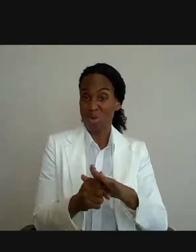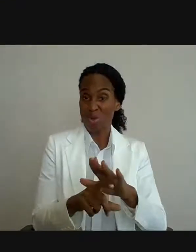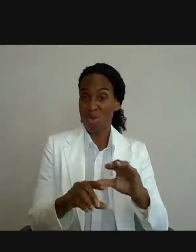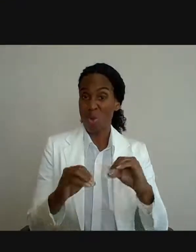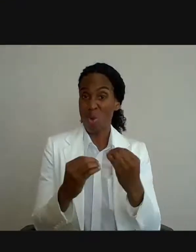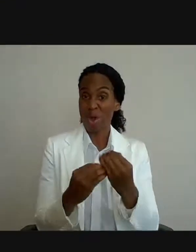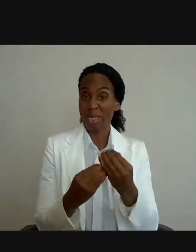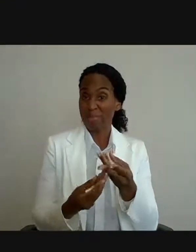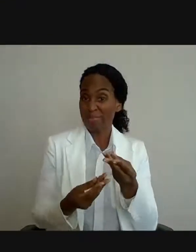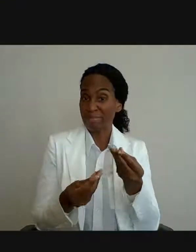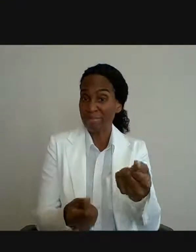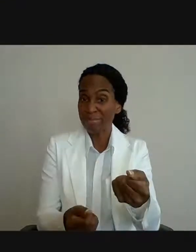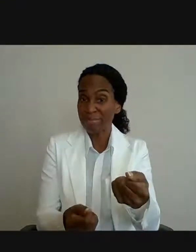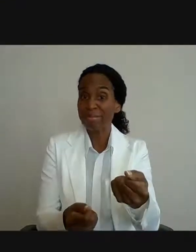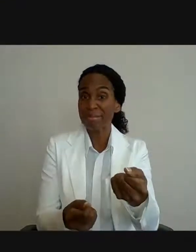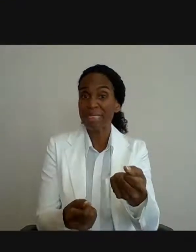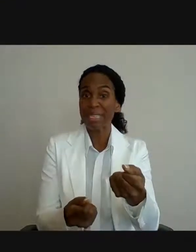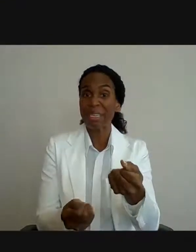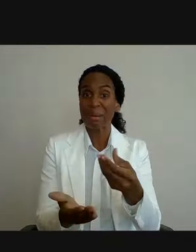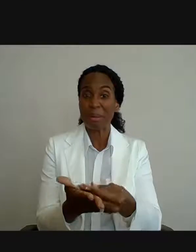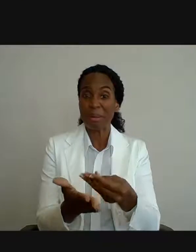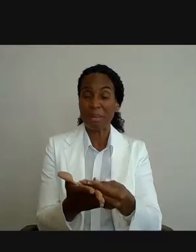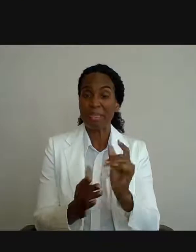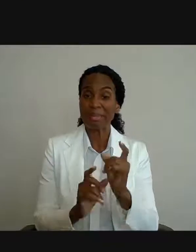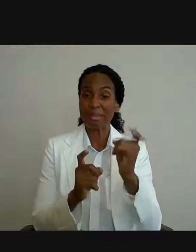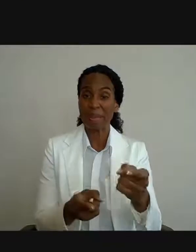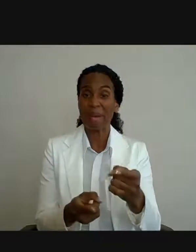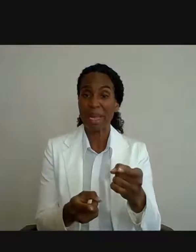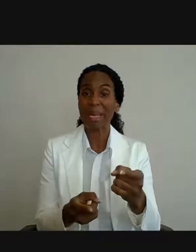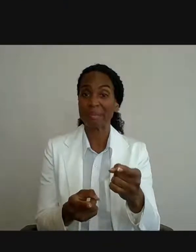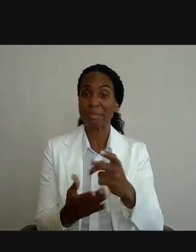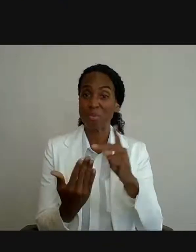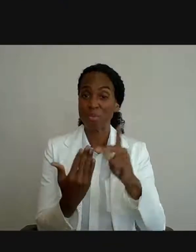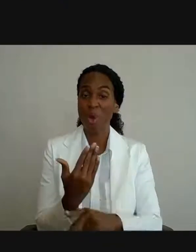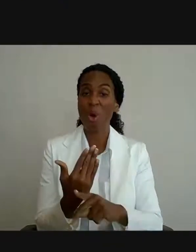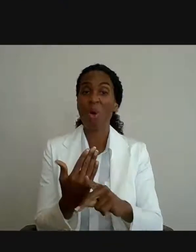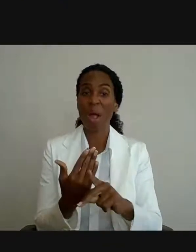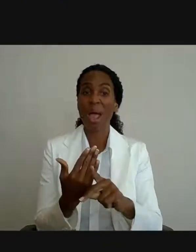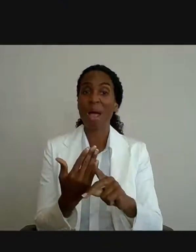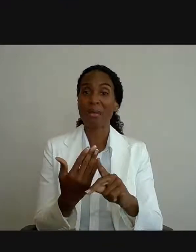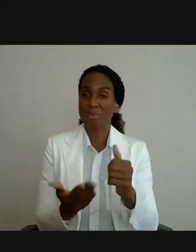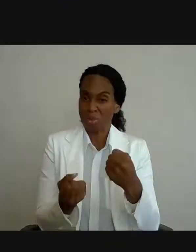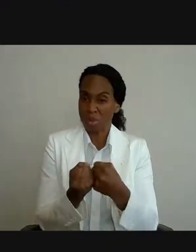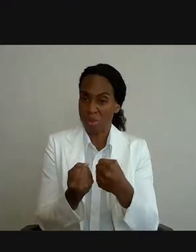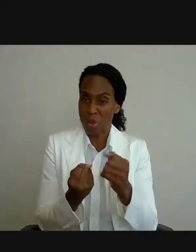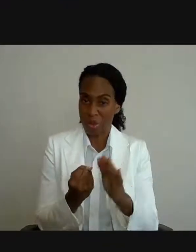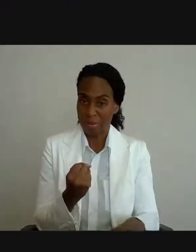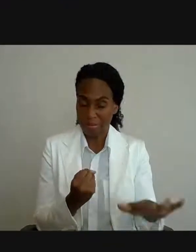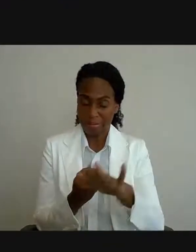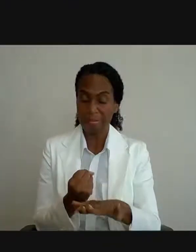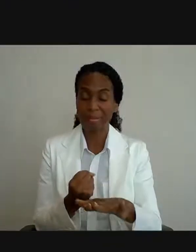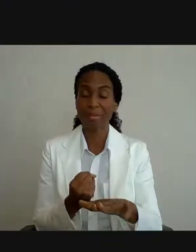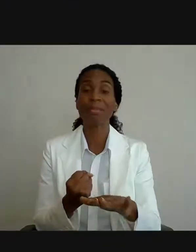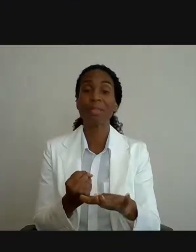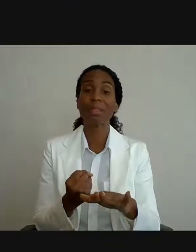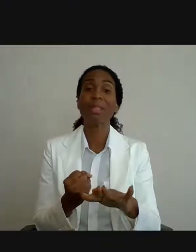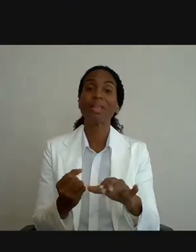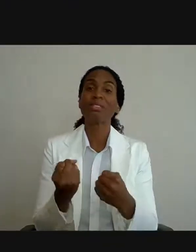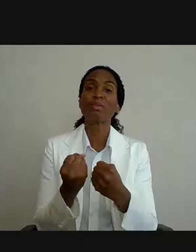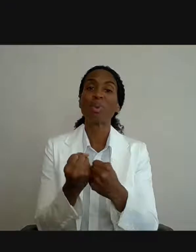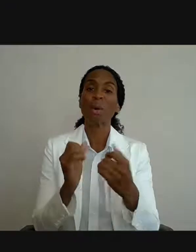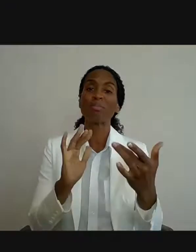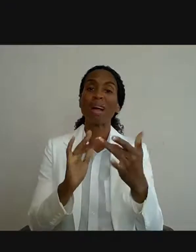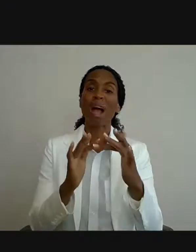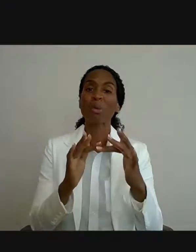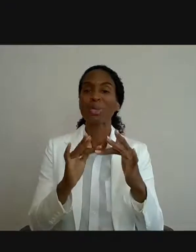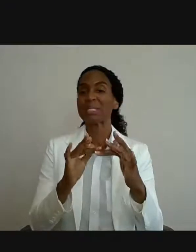through our $1 million community grant program, funding targeting outreach to our harder to